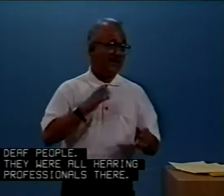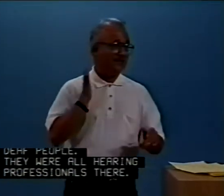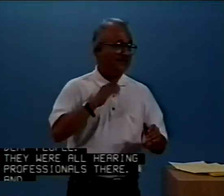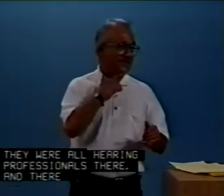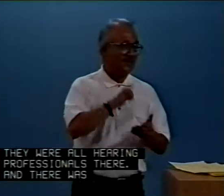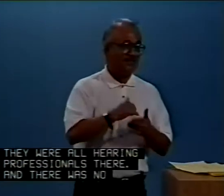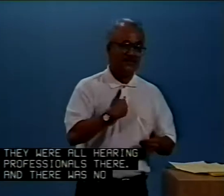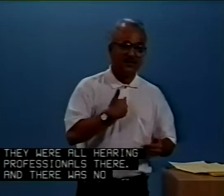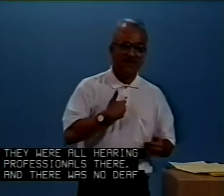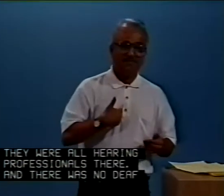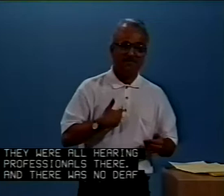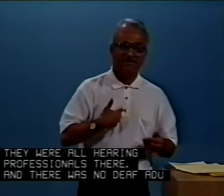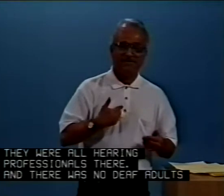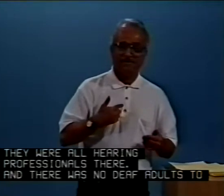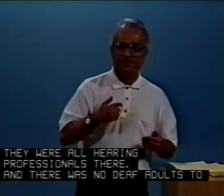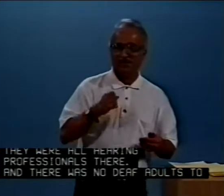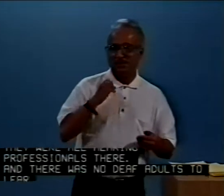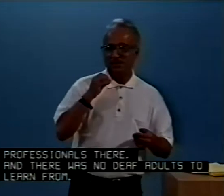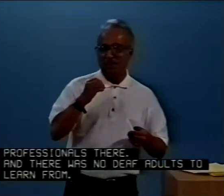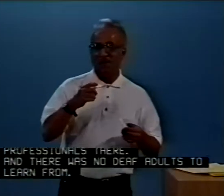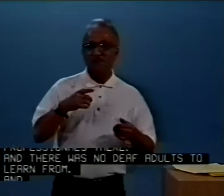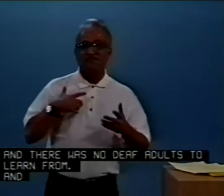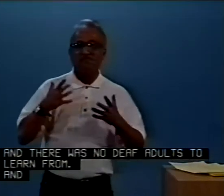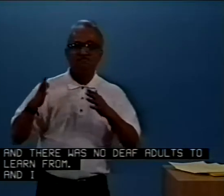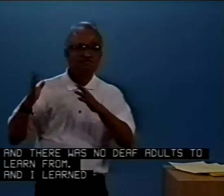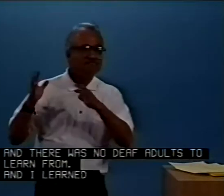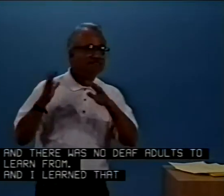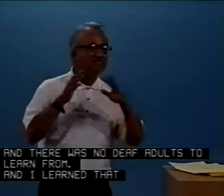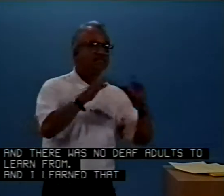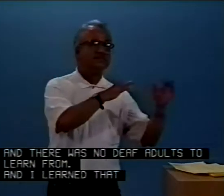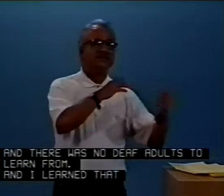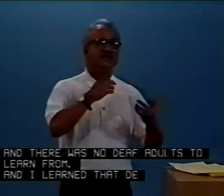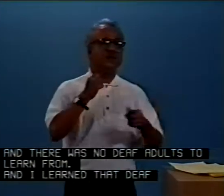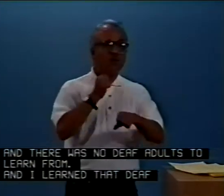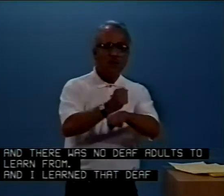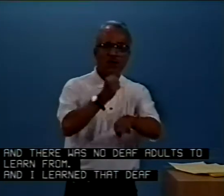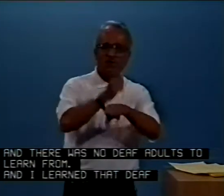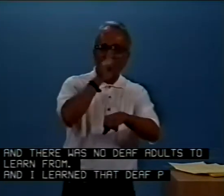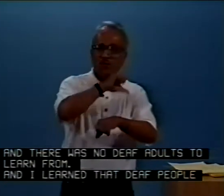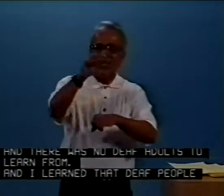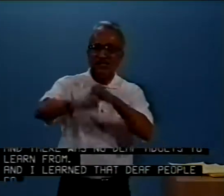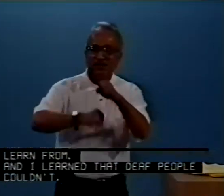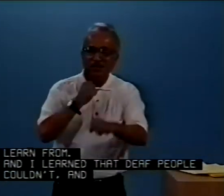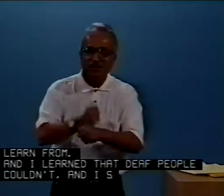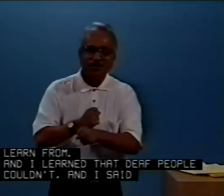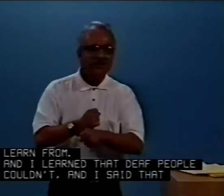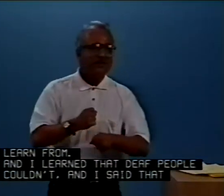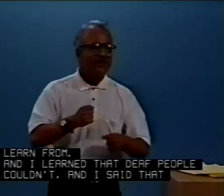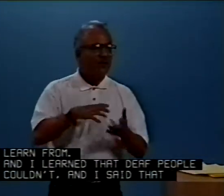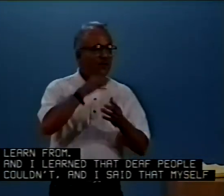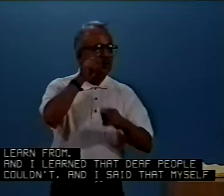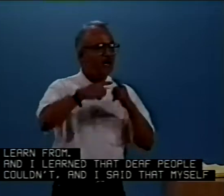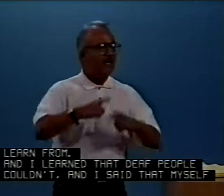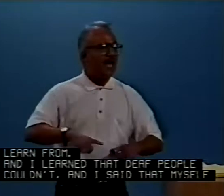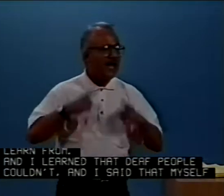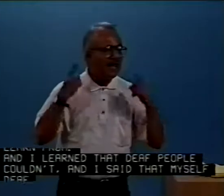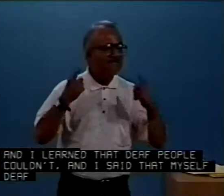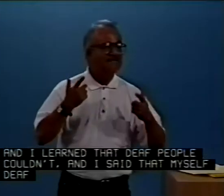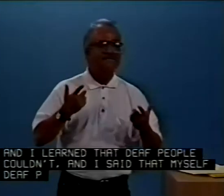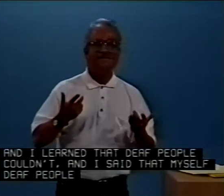And I learned that deaf people couldn't. And I even said that myself. Deaf people can't do things. I worked for 20 years and learned about